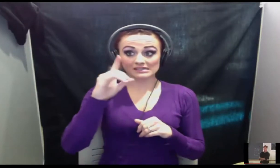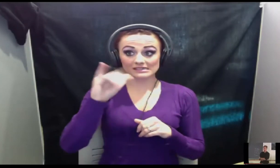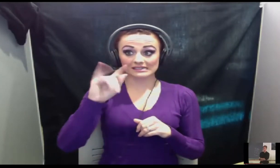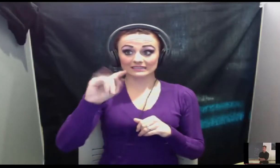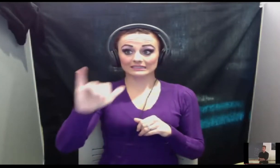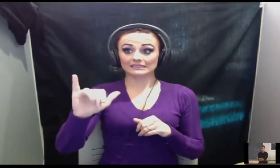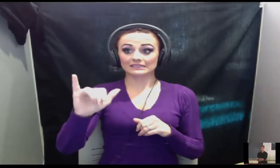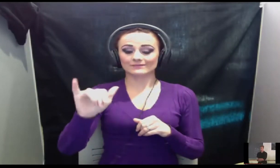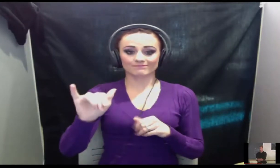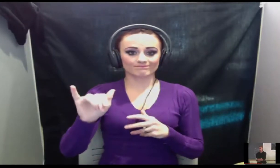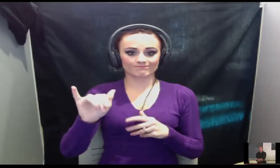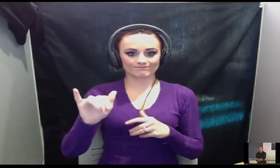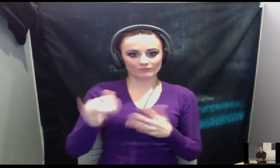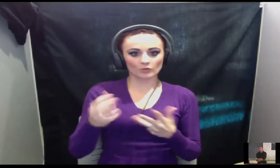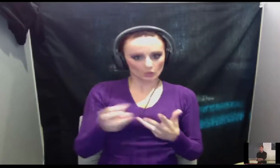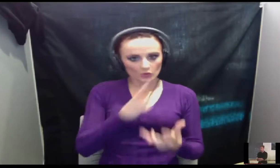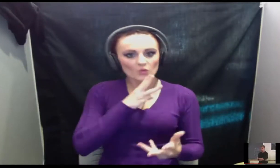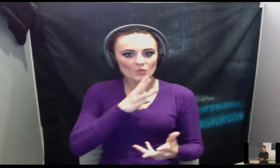fairly high.